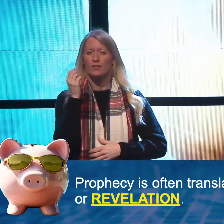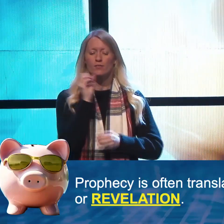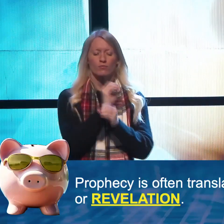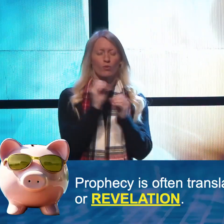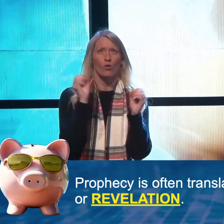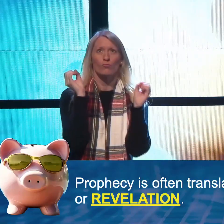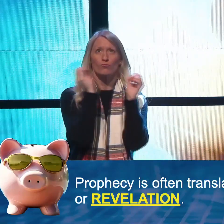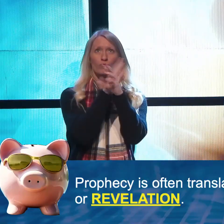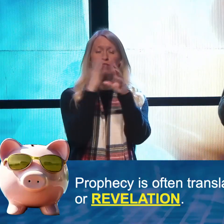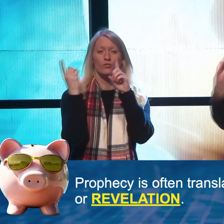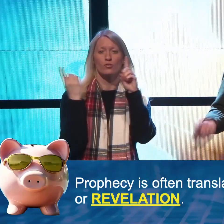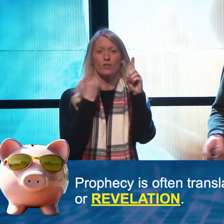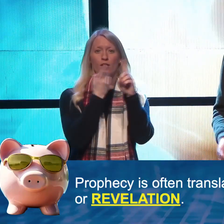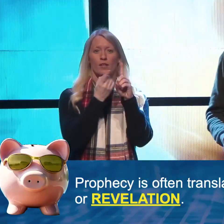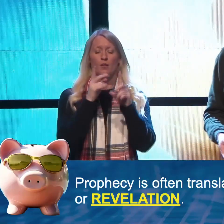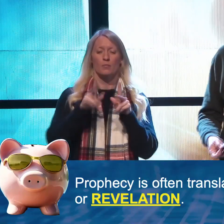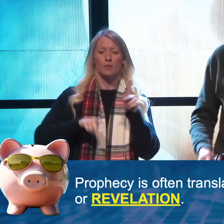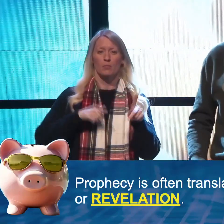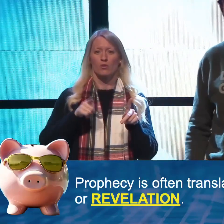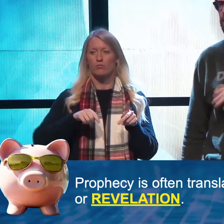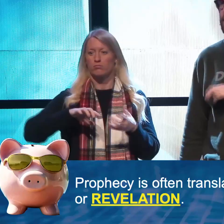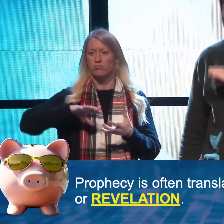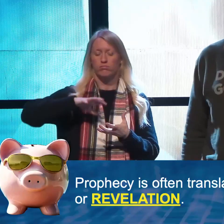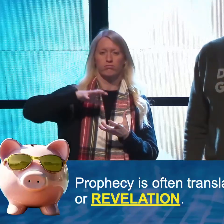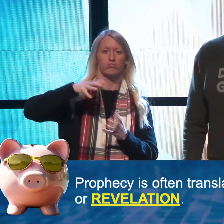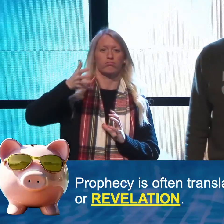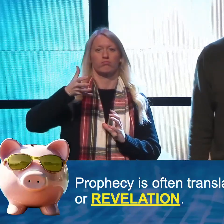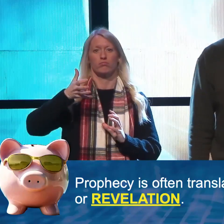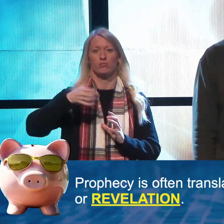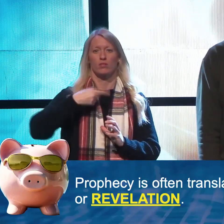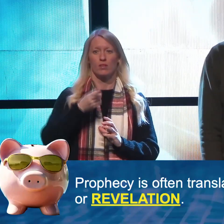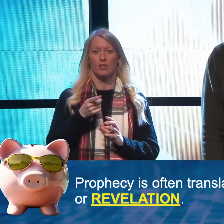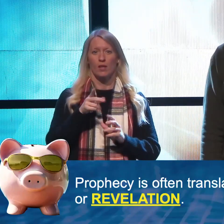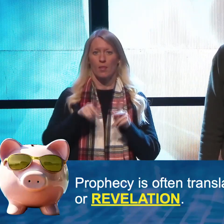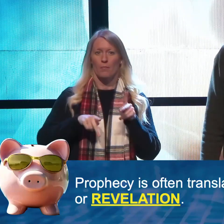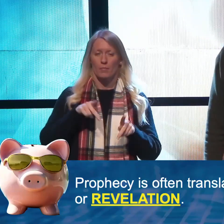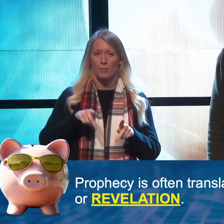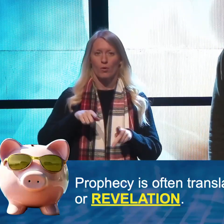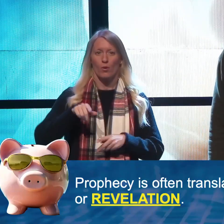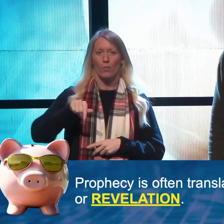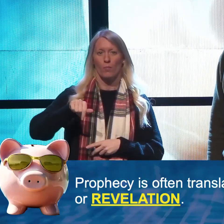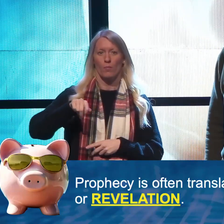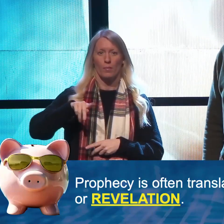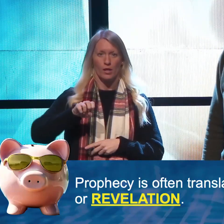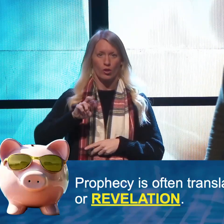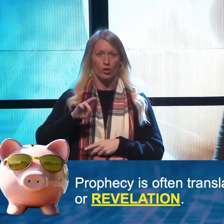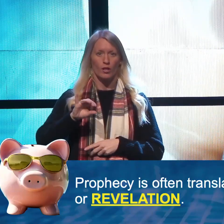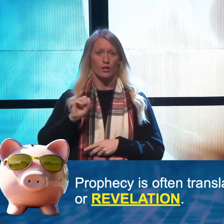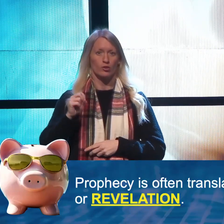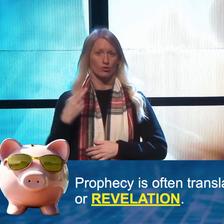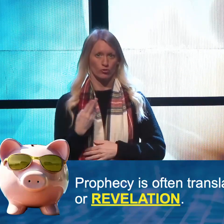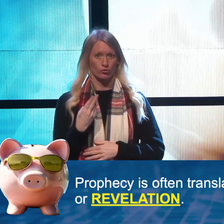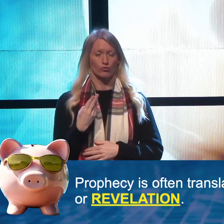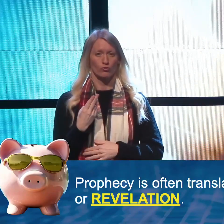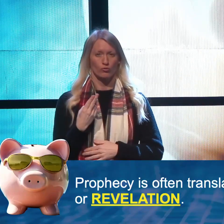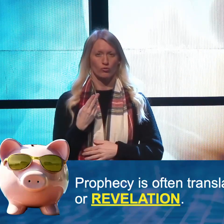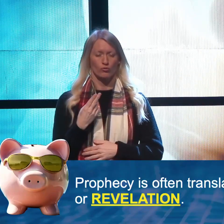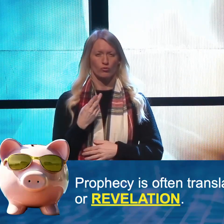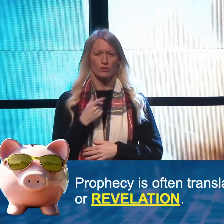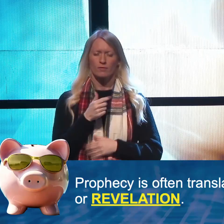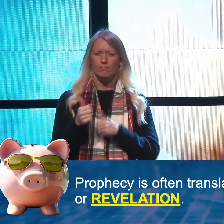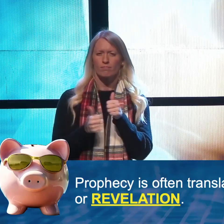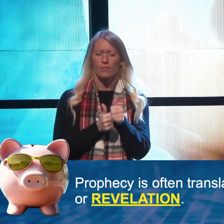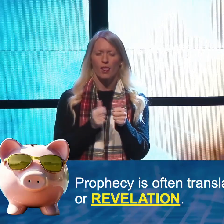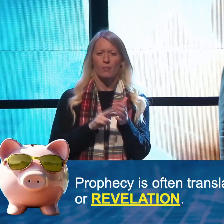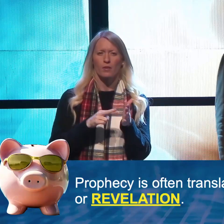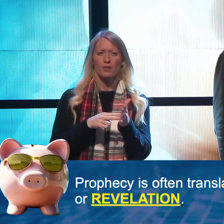people languish, the people flounder, or maybe you've even heard it translated, the people perish. Right? And the idea behind this word